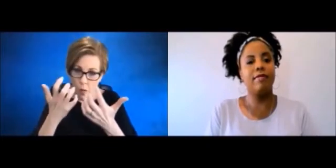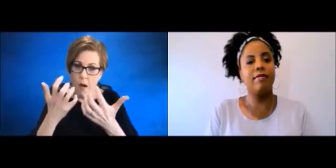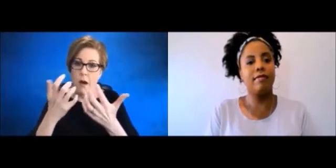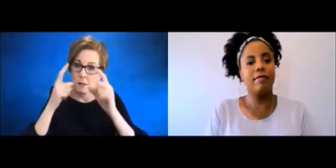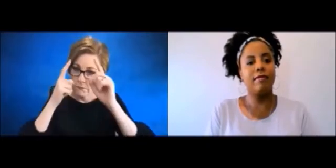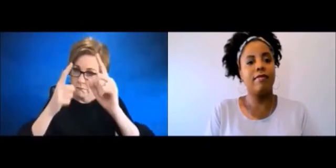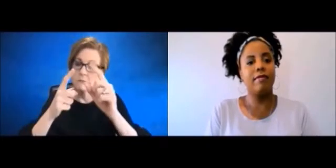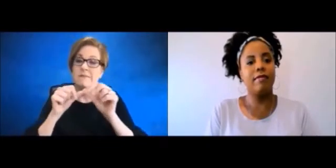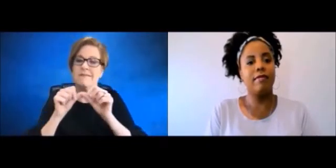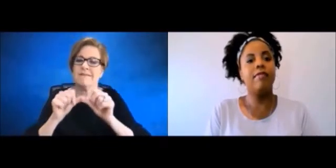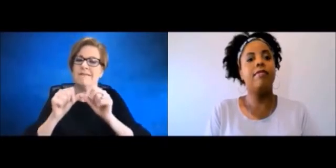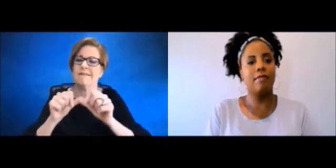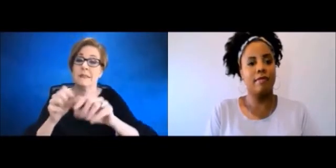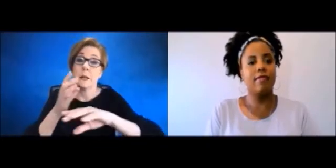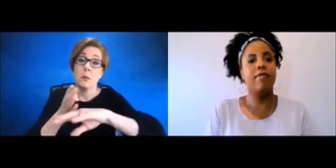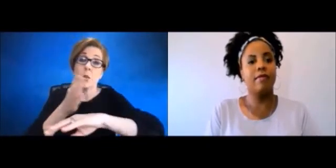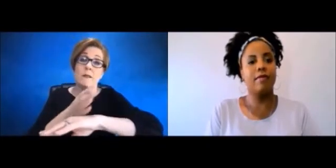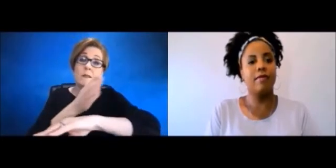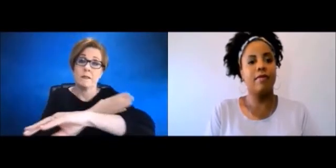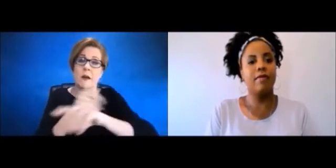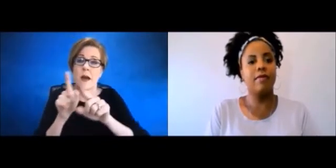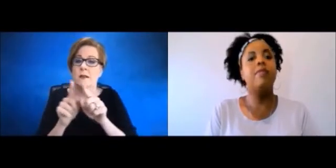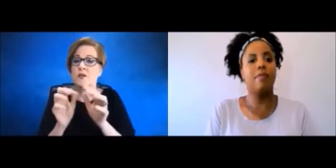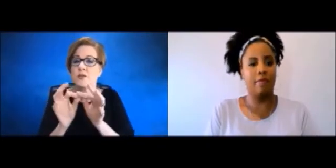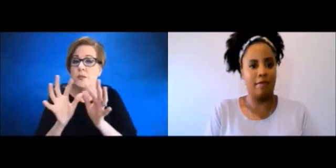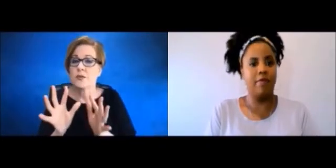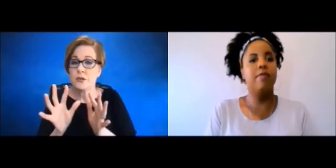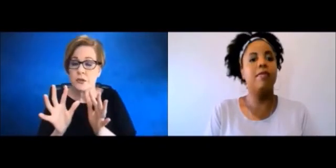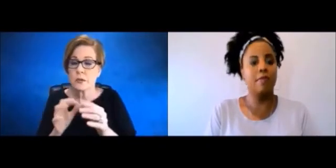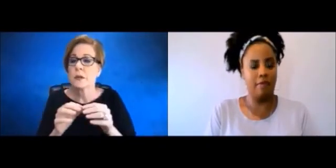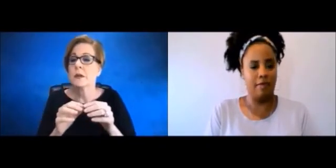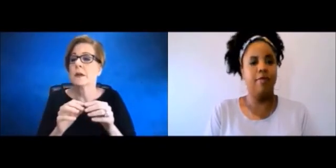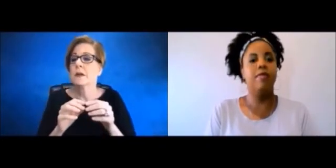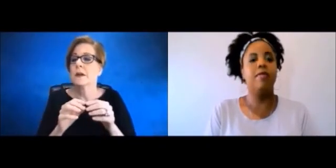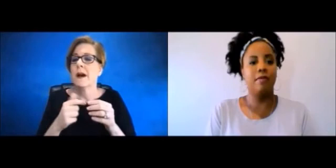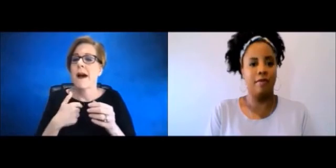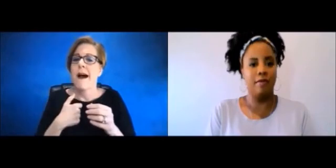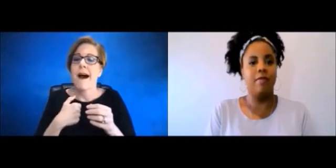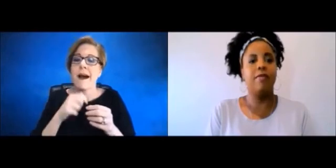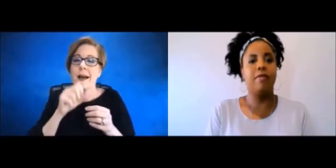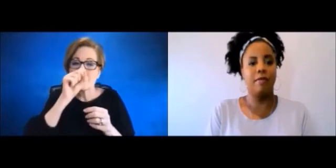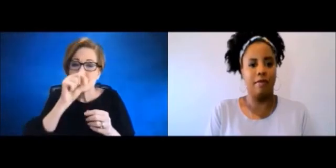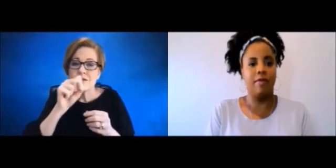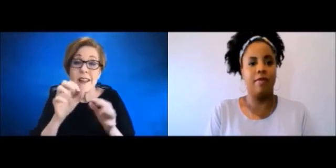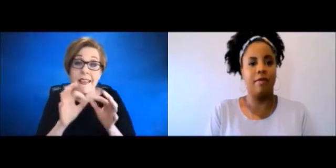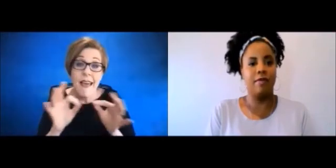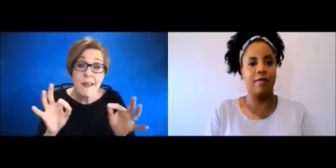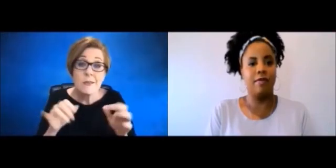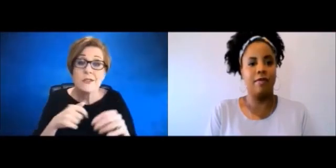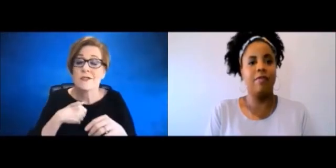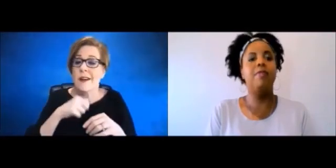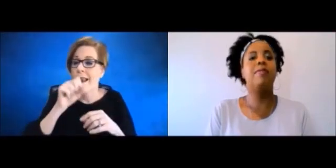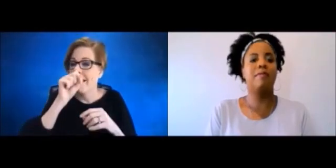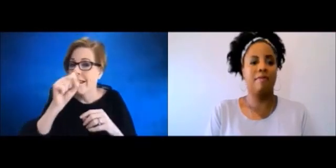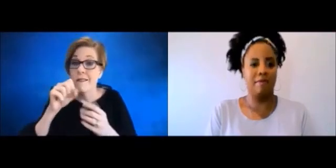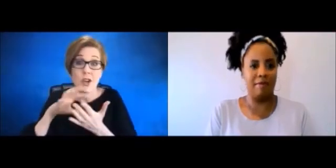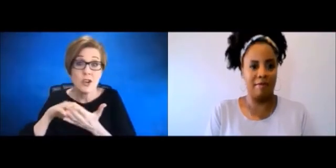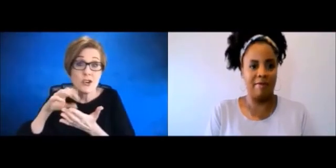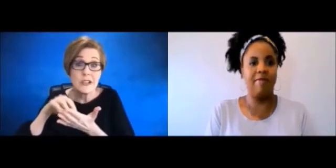I've always wanted and strive to be a better, more effective interpreter. I love language,